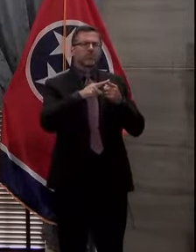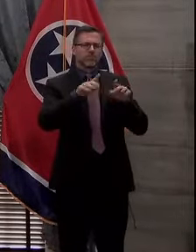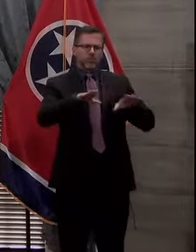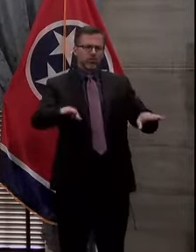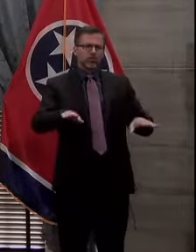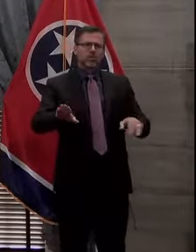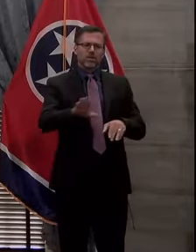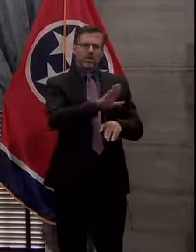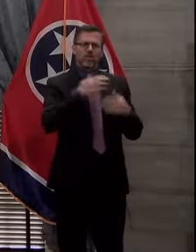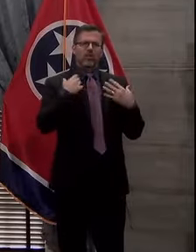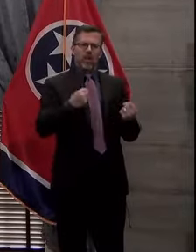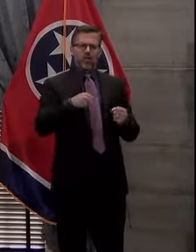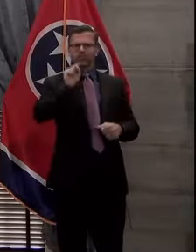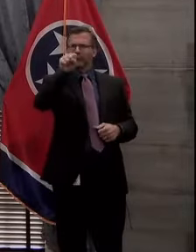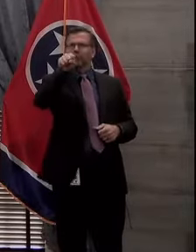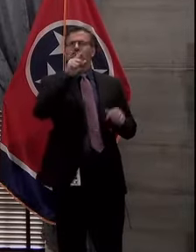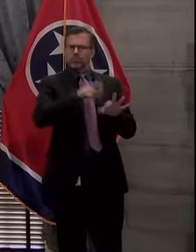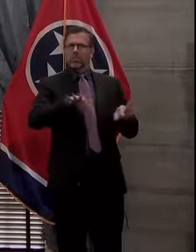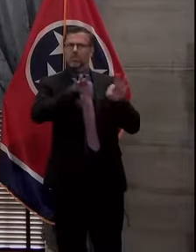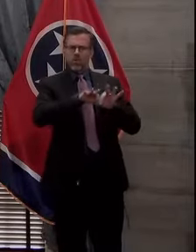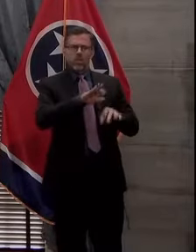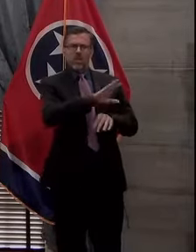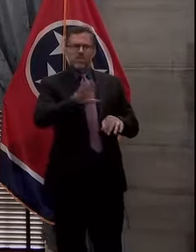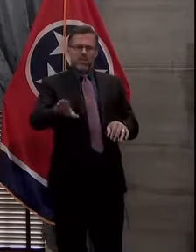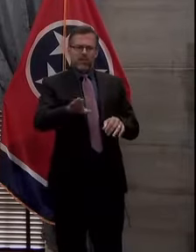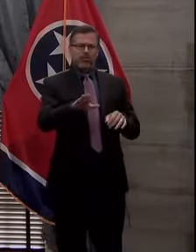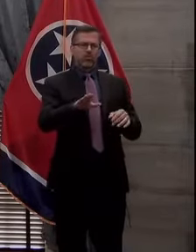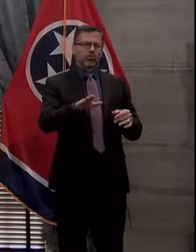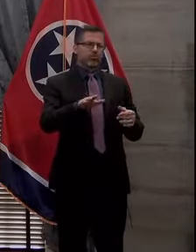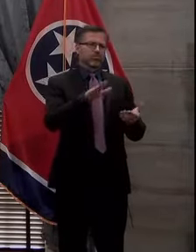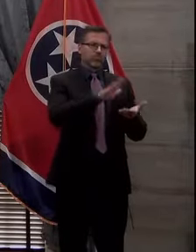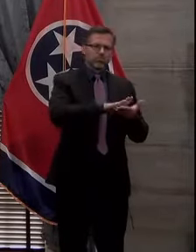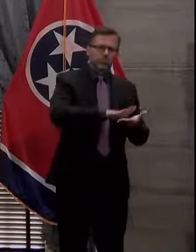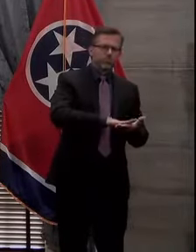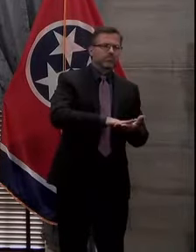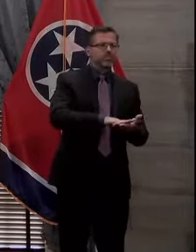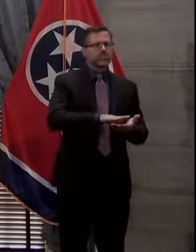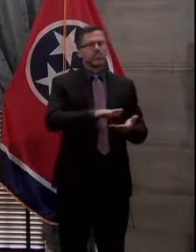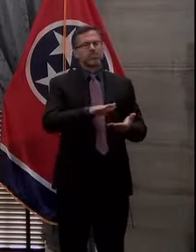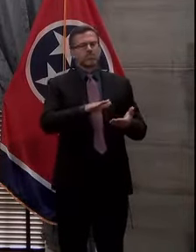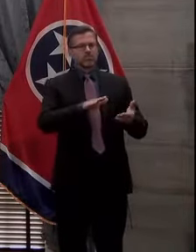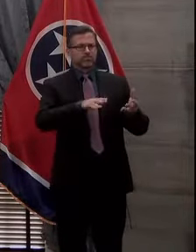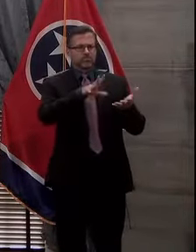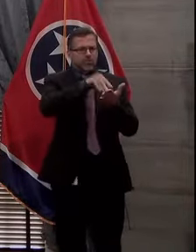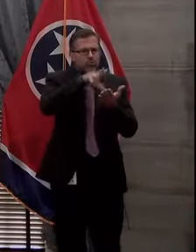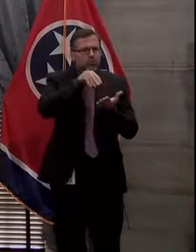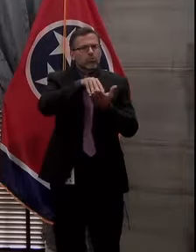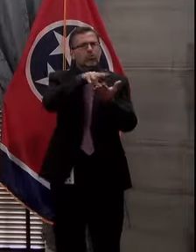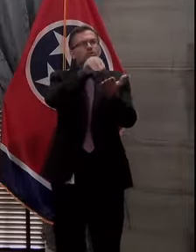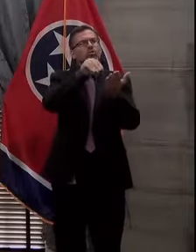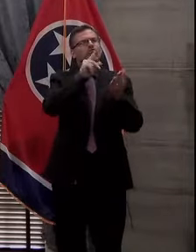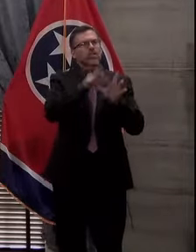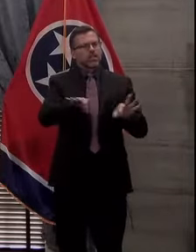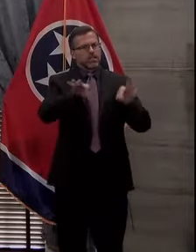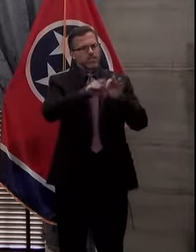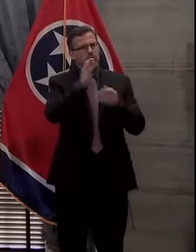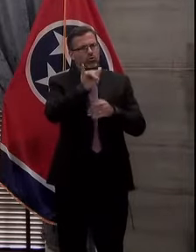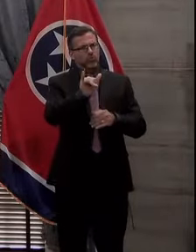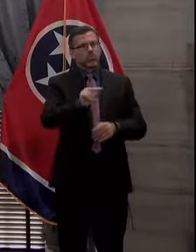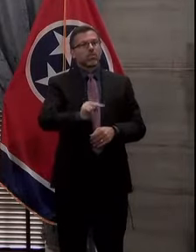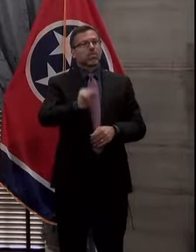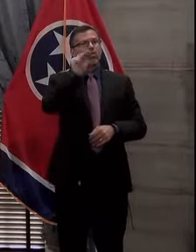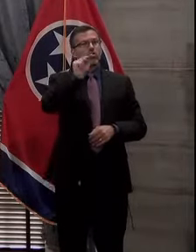children, academics and attainment are a very important part of the conversation as well. A recent study by